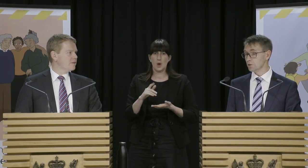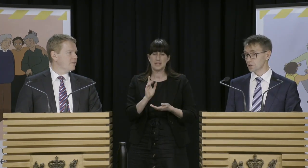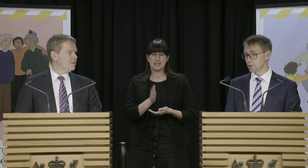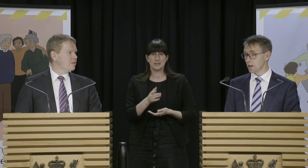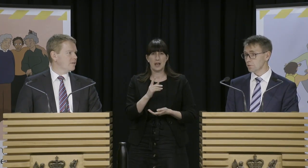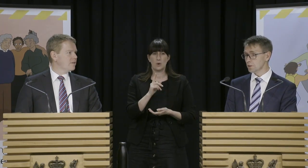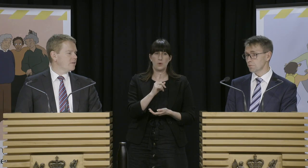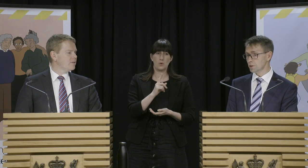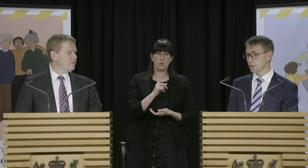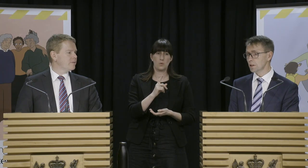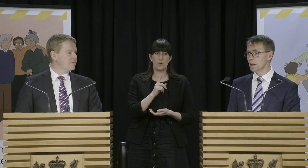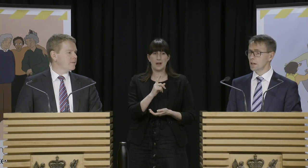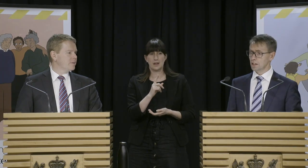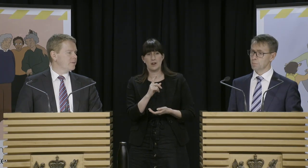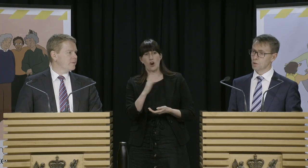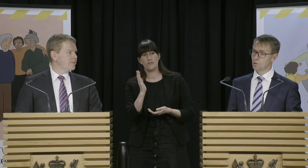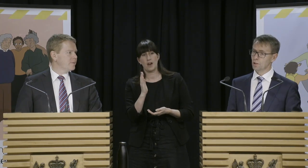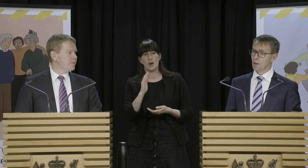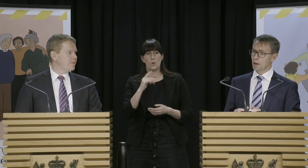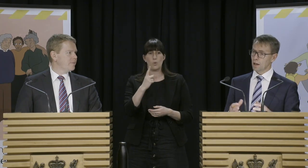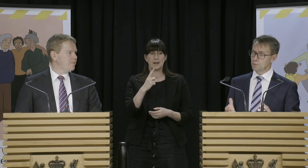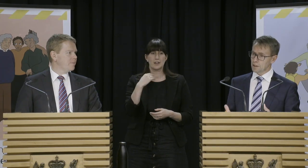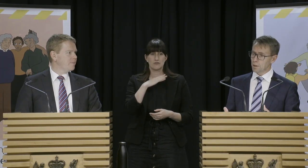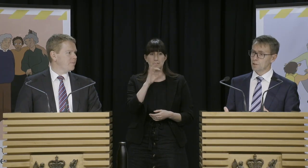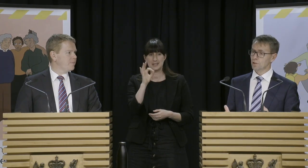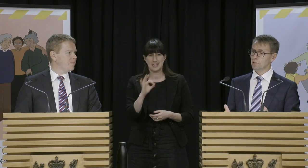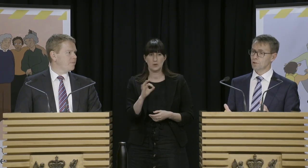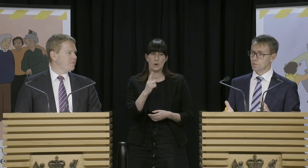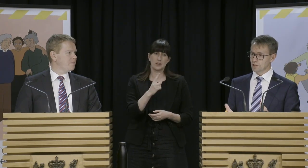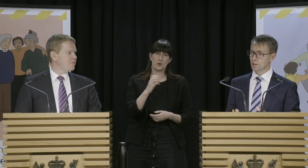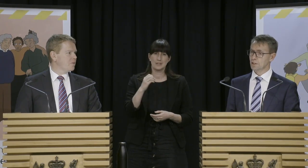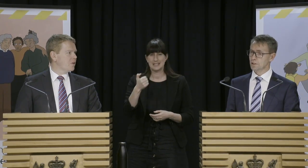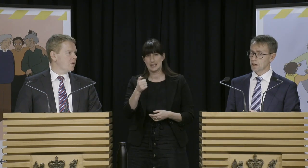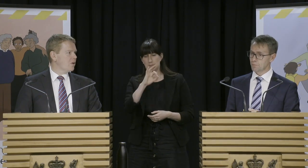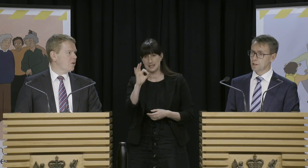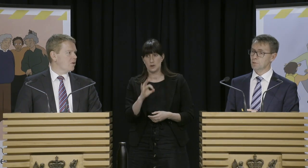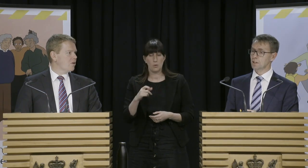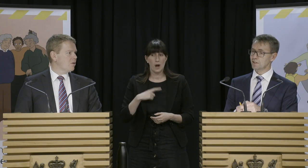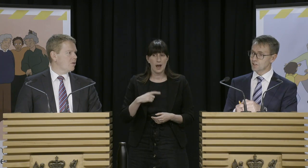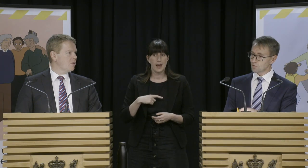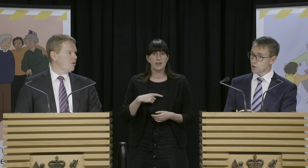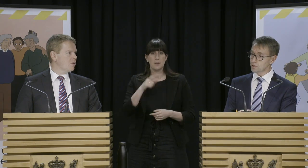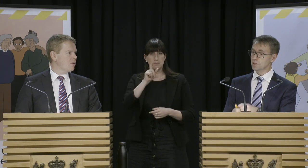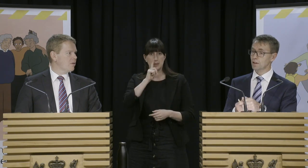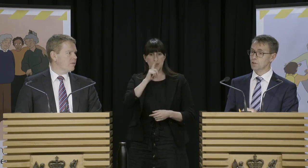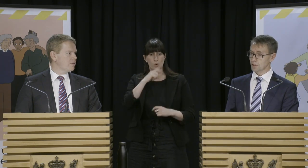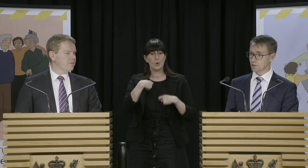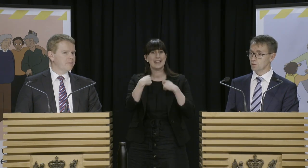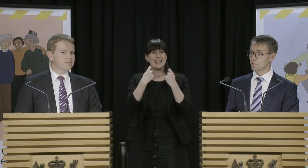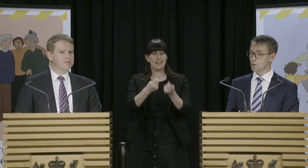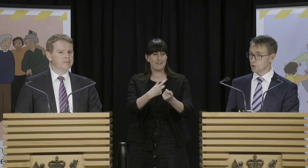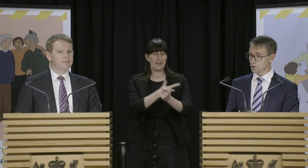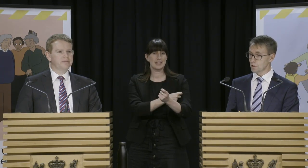around 106 and 107%, is because in many places the vaccinators have been able to get the 7 doses out of the